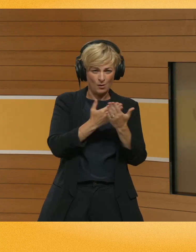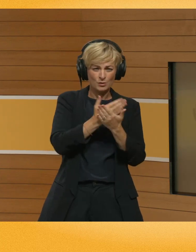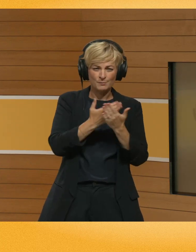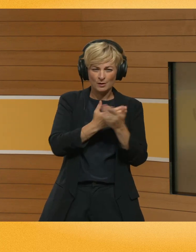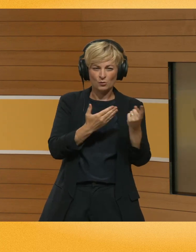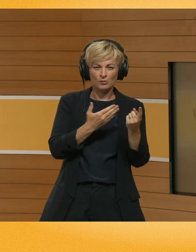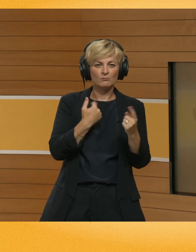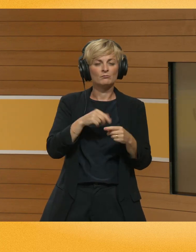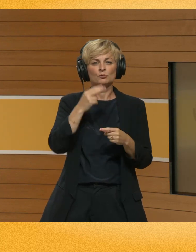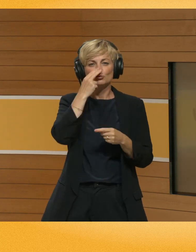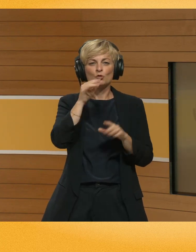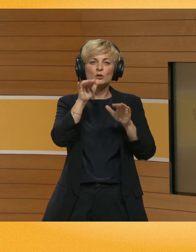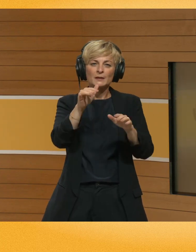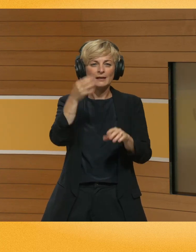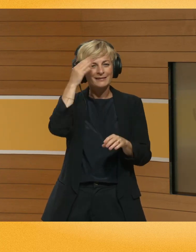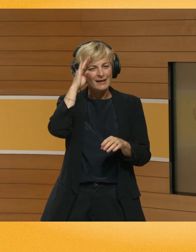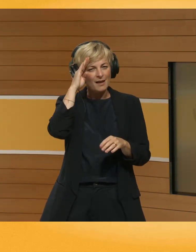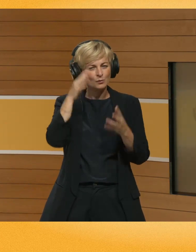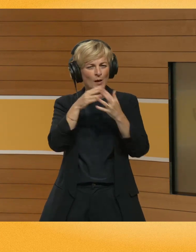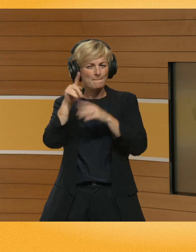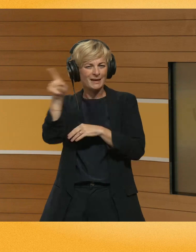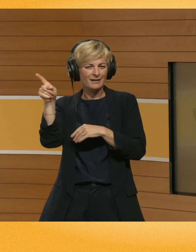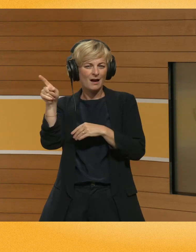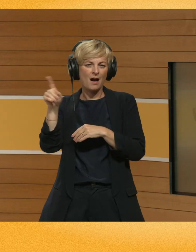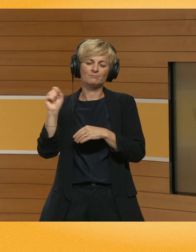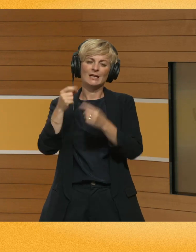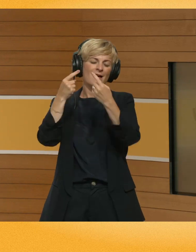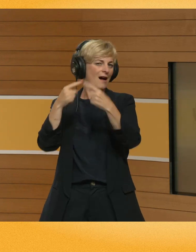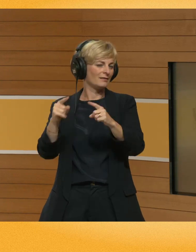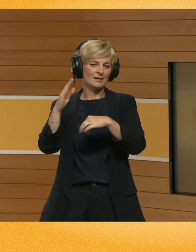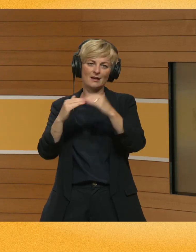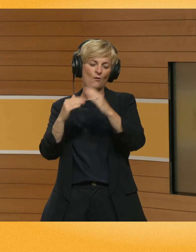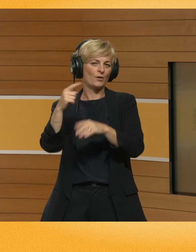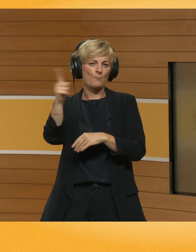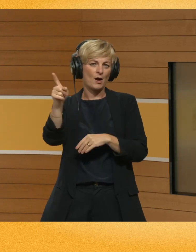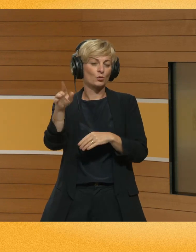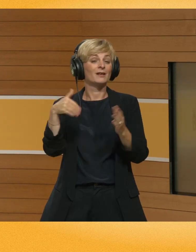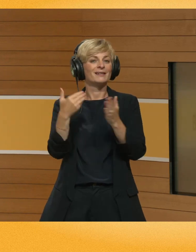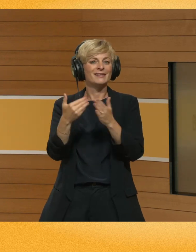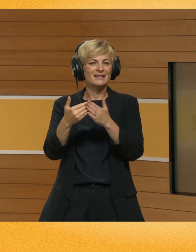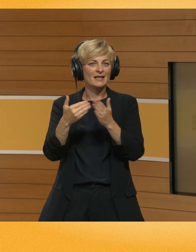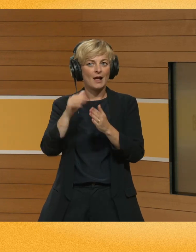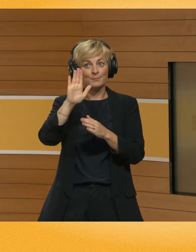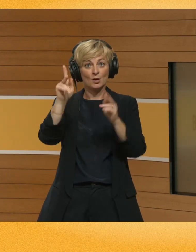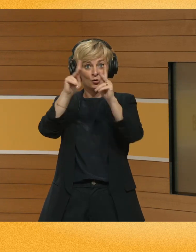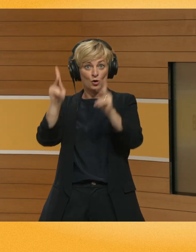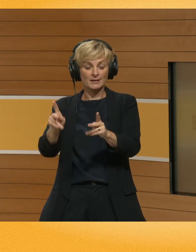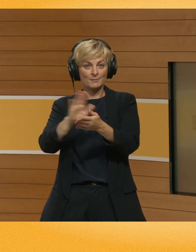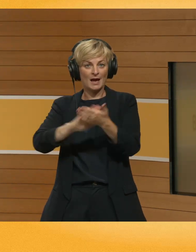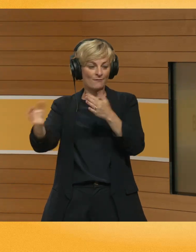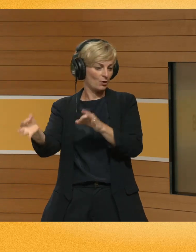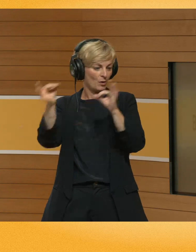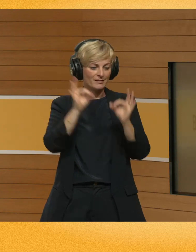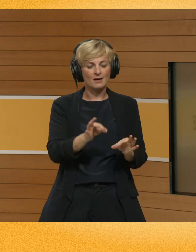is very different very difficult for the German hospitals to get the academization rate nurses